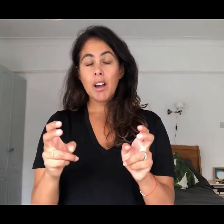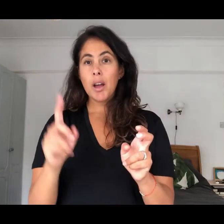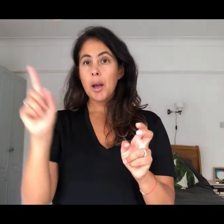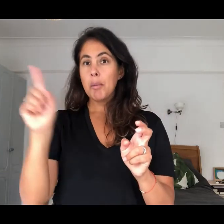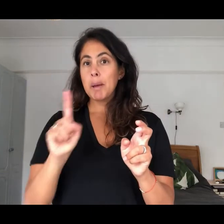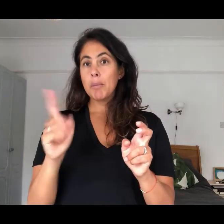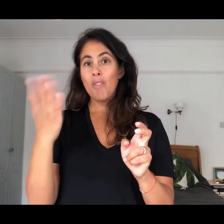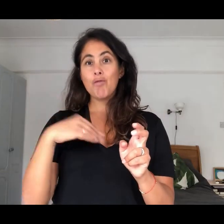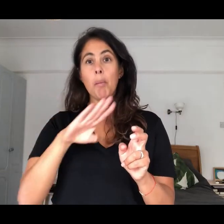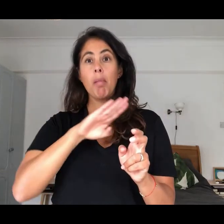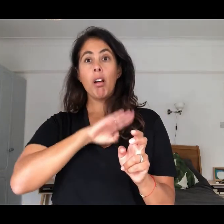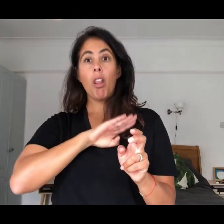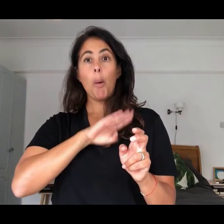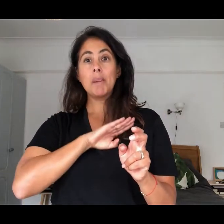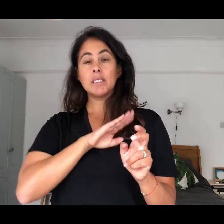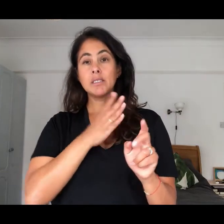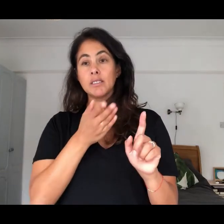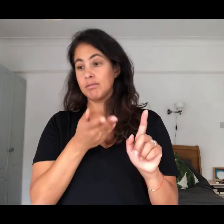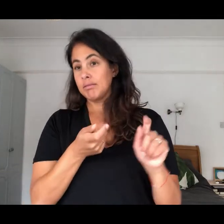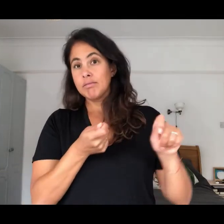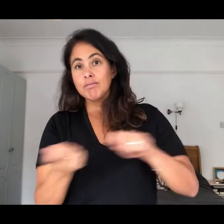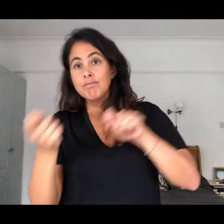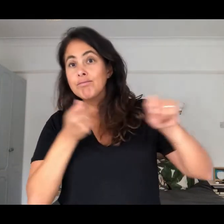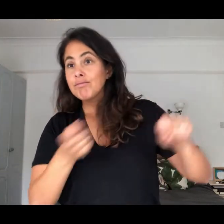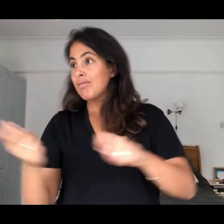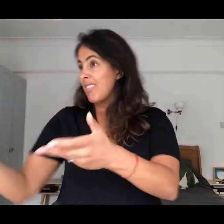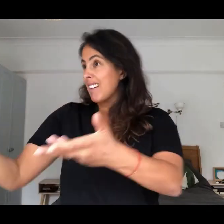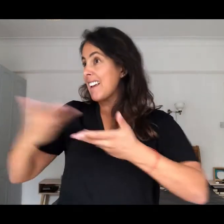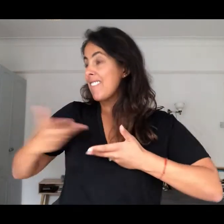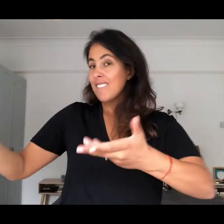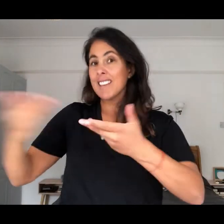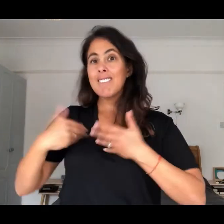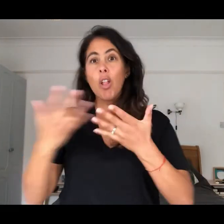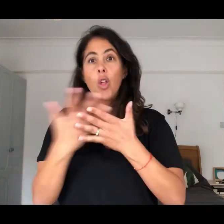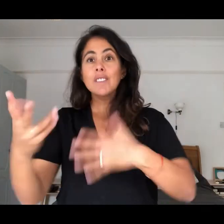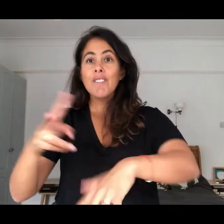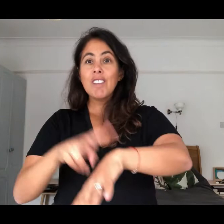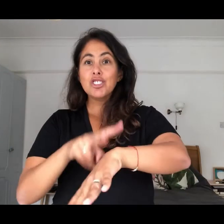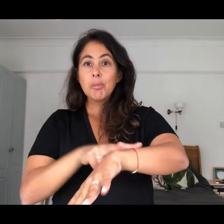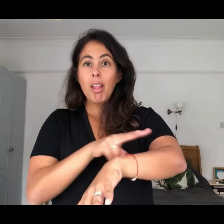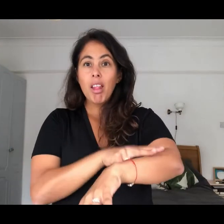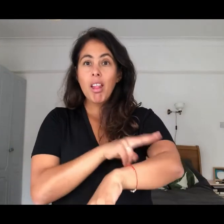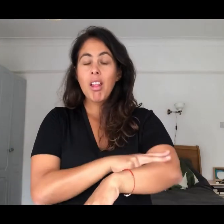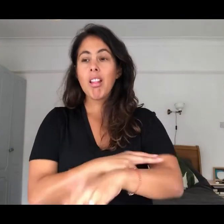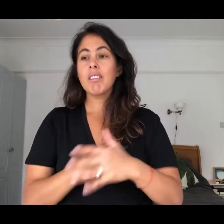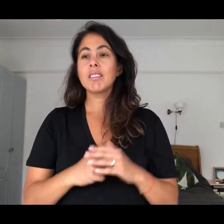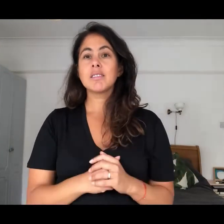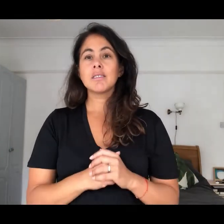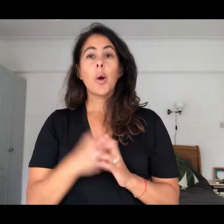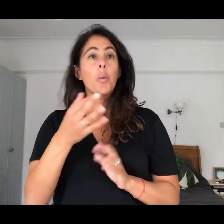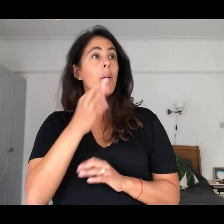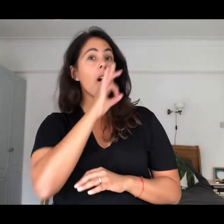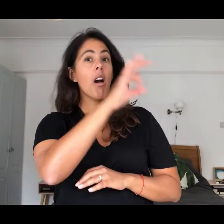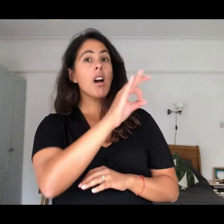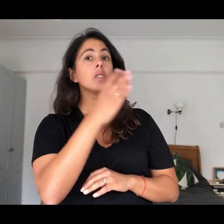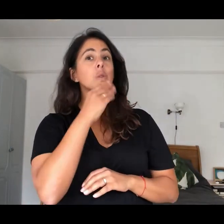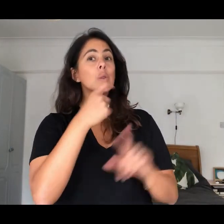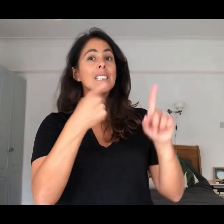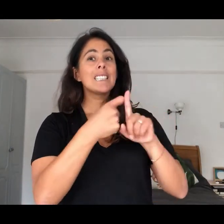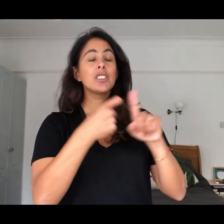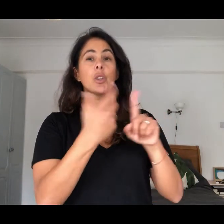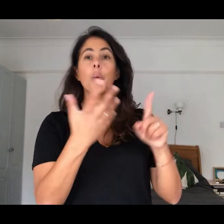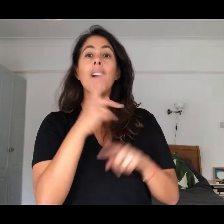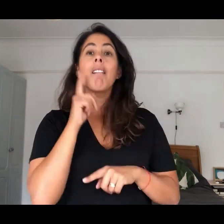gave us loads of vegetables. We asked to use the kitchen at the girls' club, not even